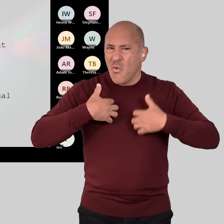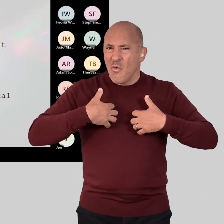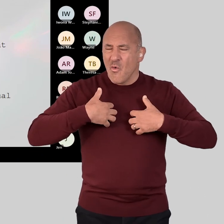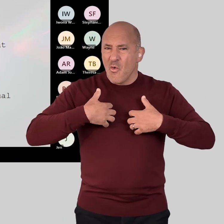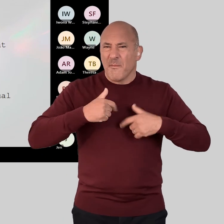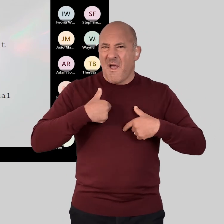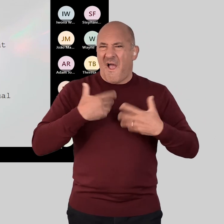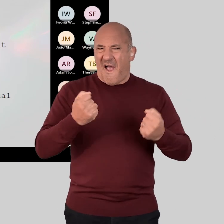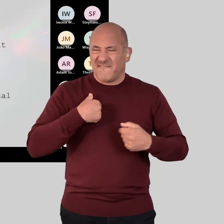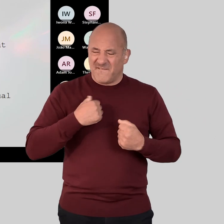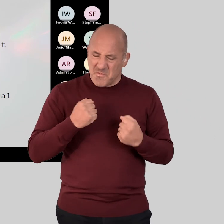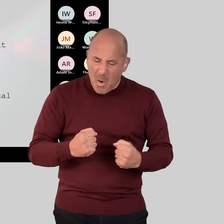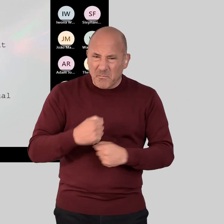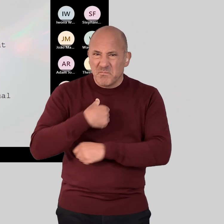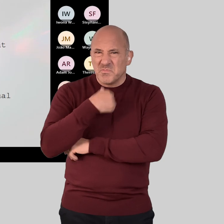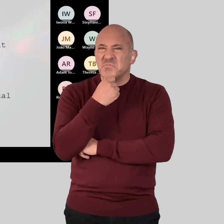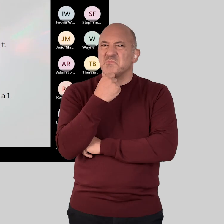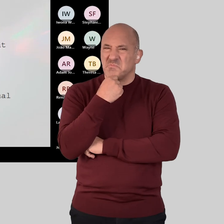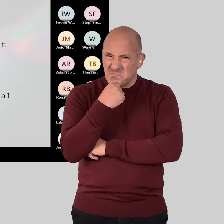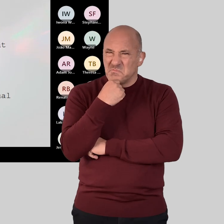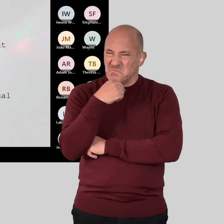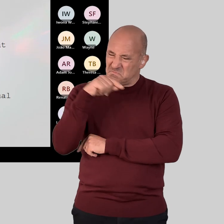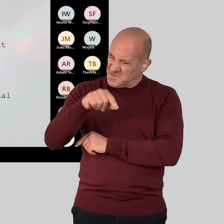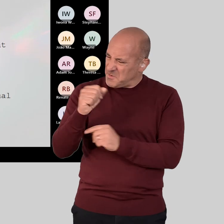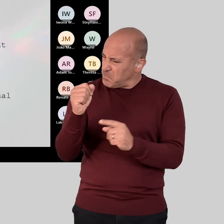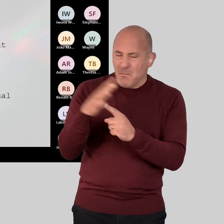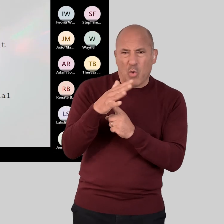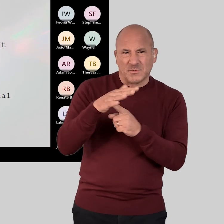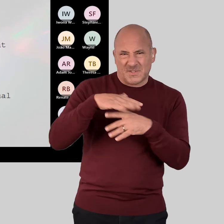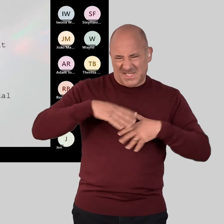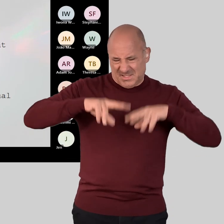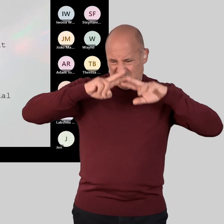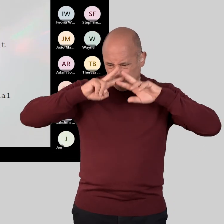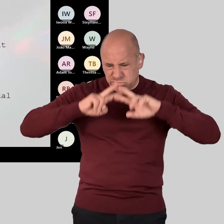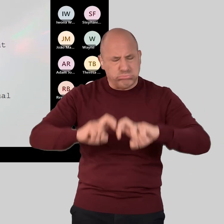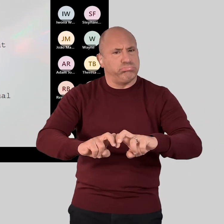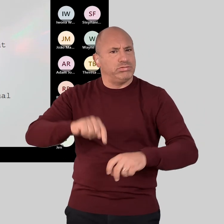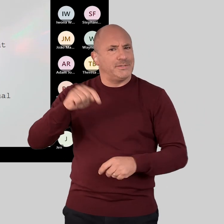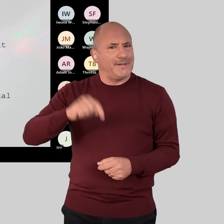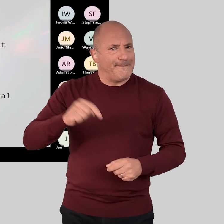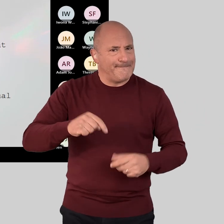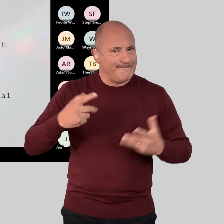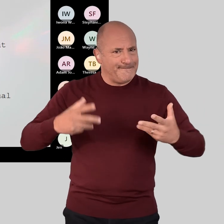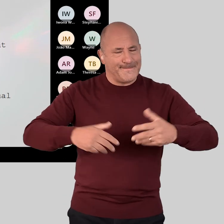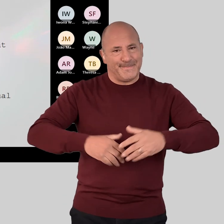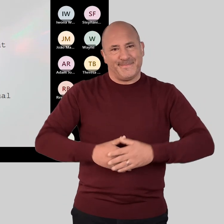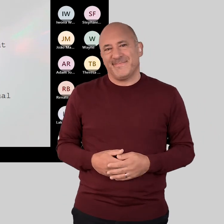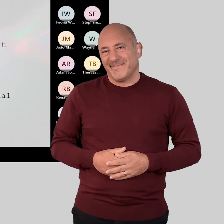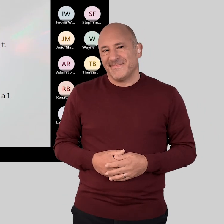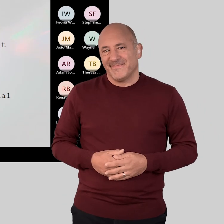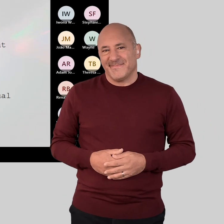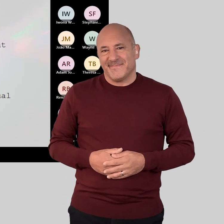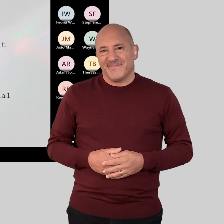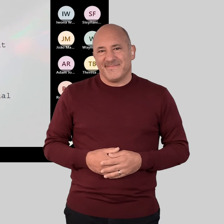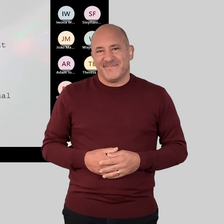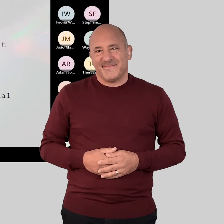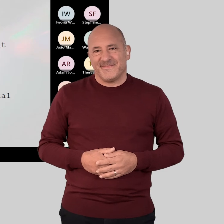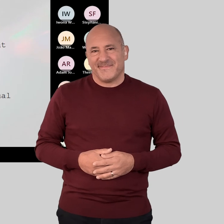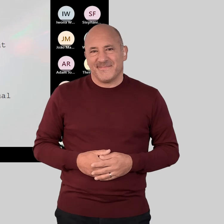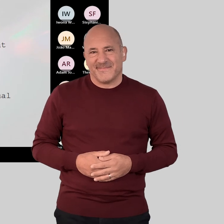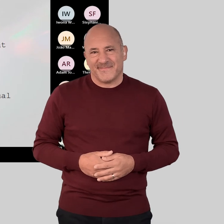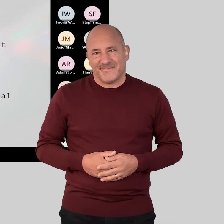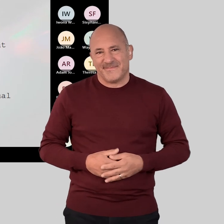the fair potential reuse of dance online. So the ground has kept changing throughout the project, which has been really interesting,